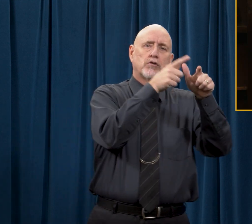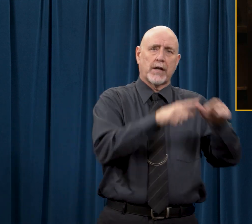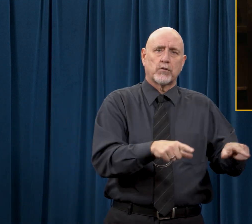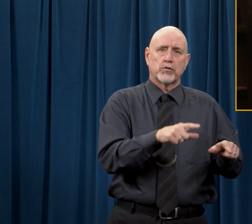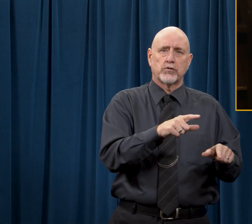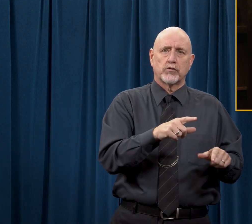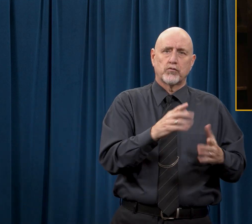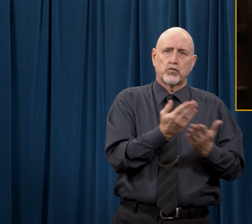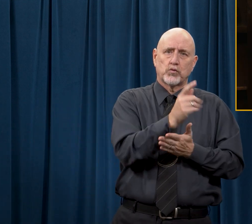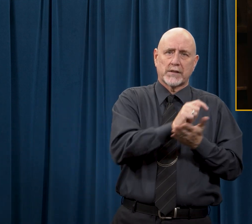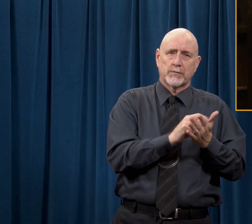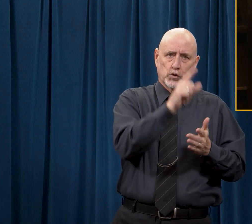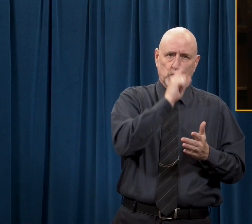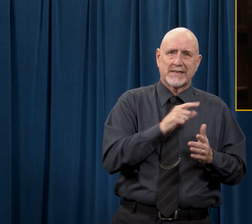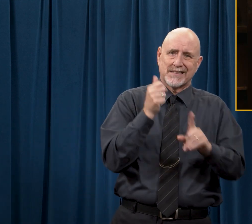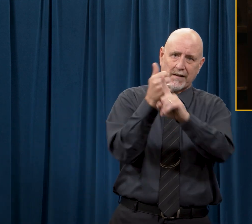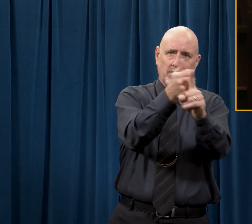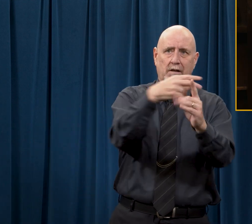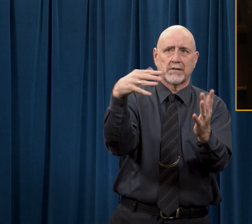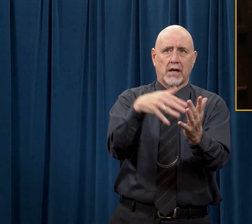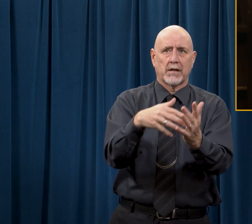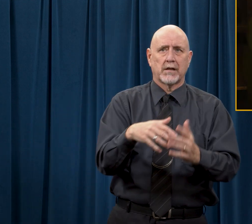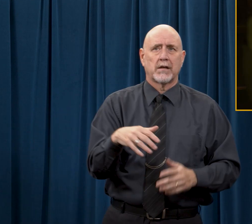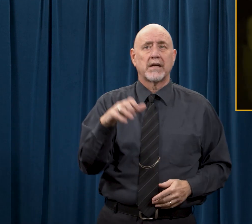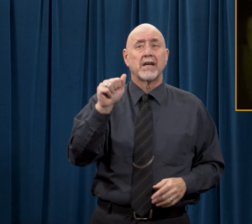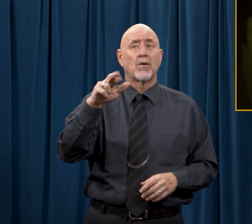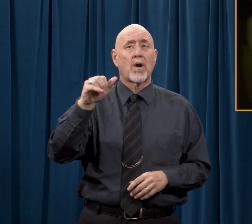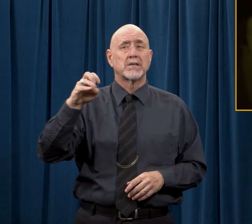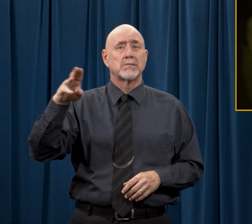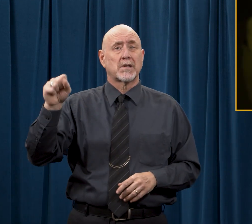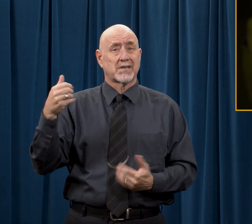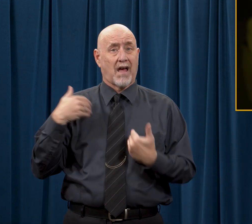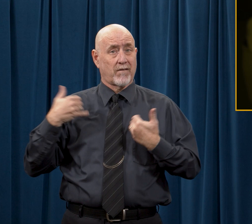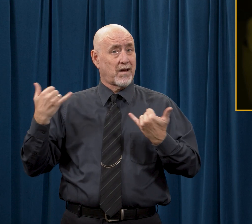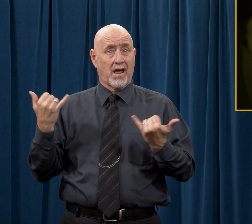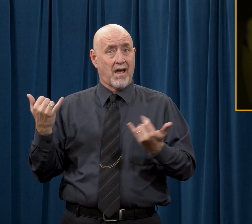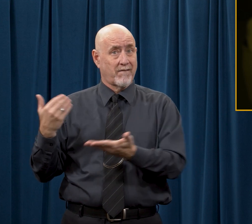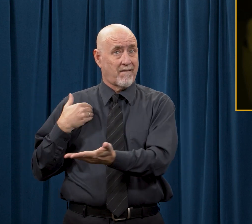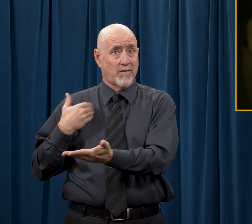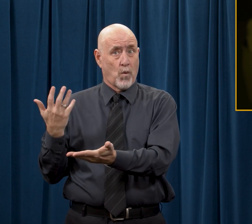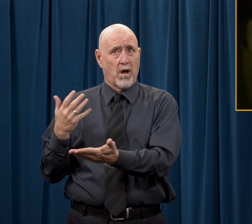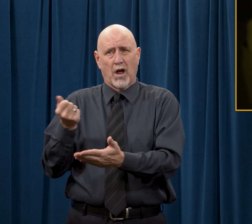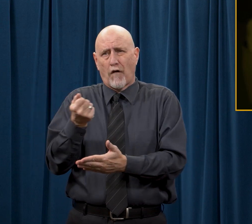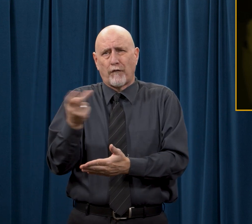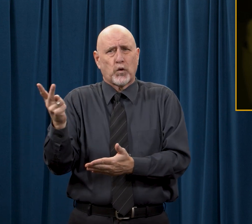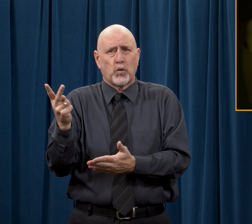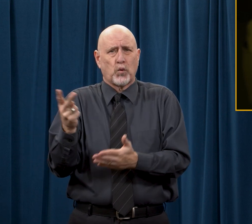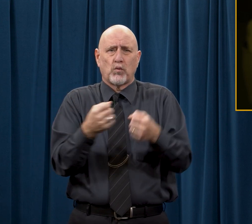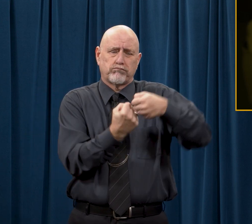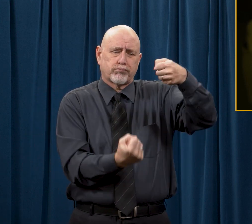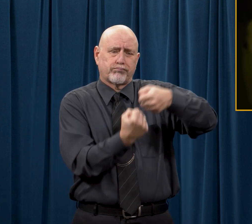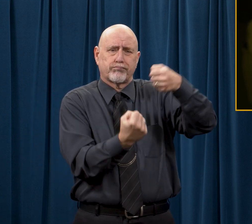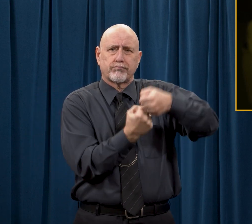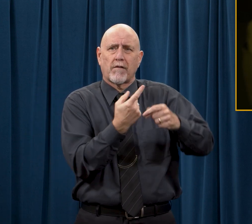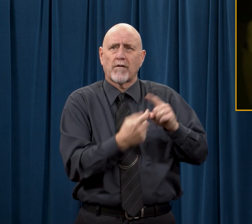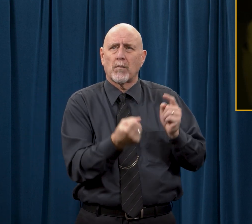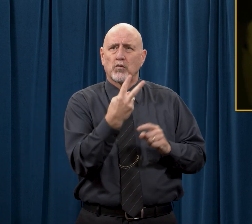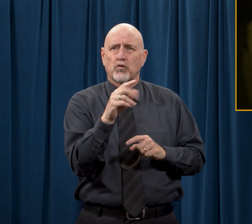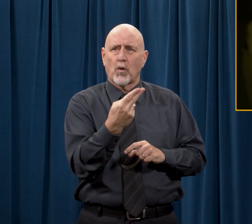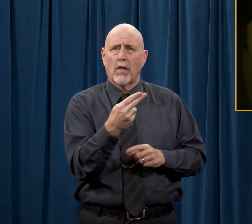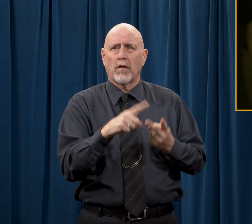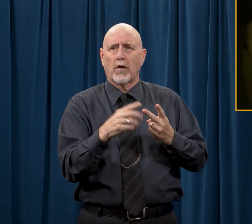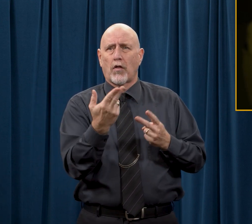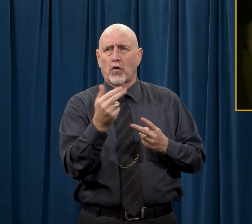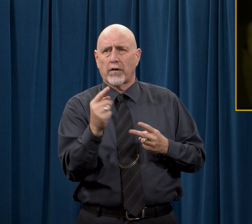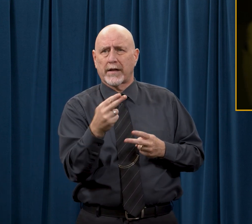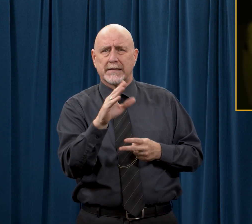the original text of the New Testament for themselves. He only had at his disposal a few manuscripts